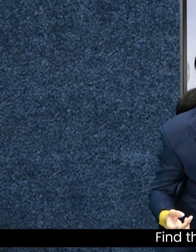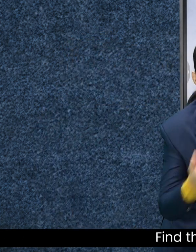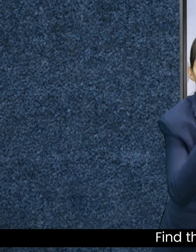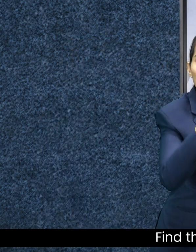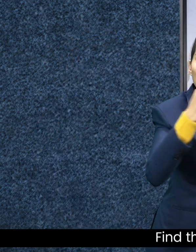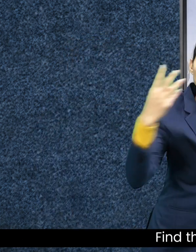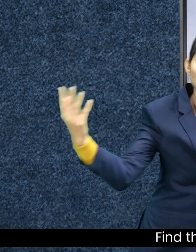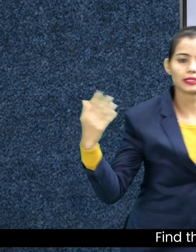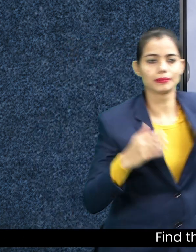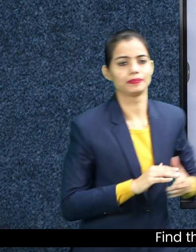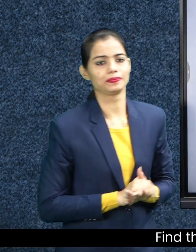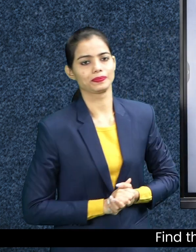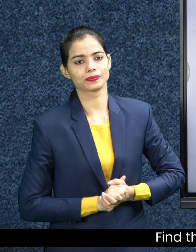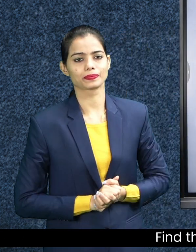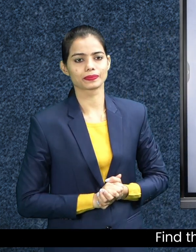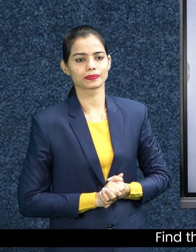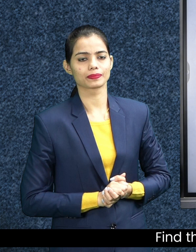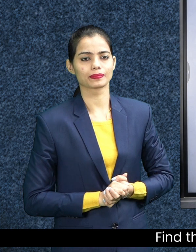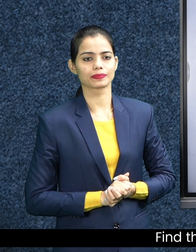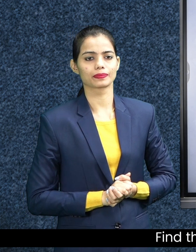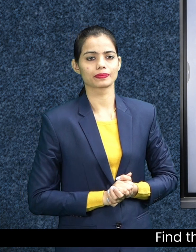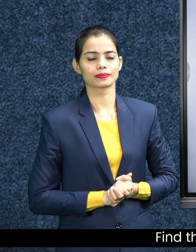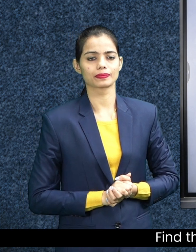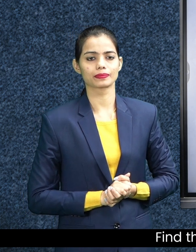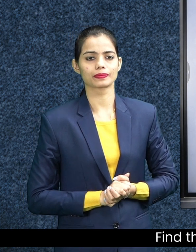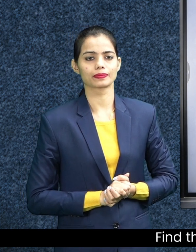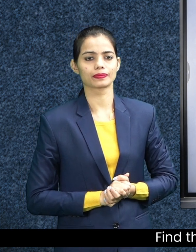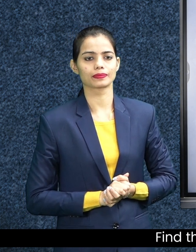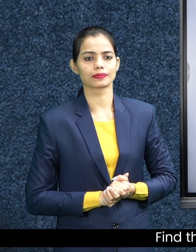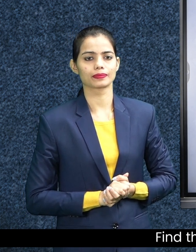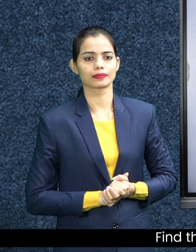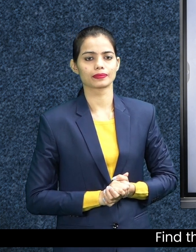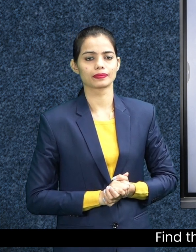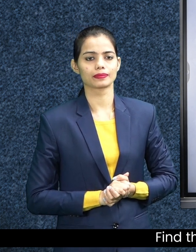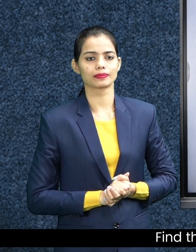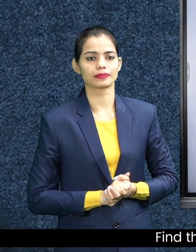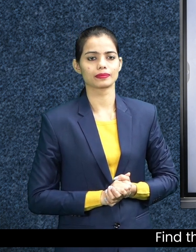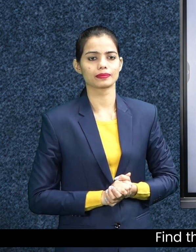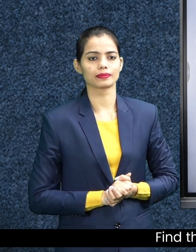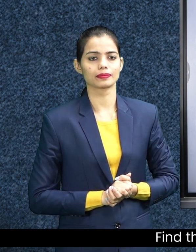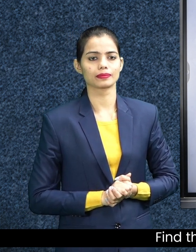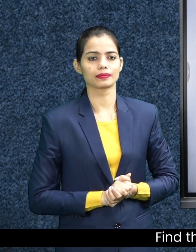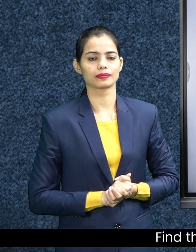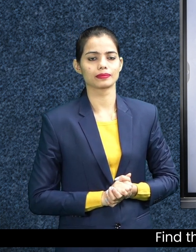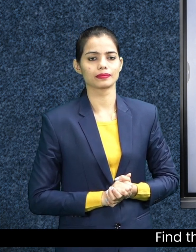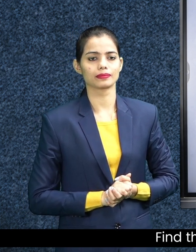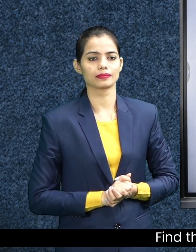14, 25, 14, 28, 18, 17, 18, 14,